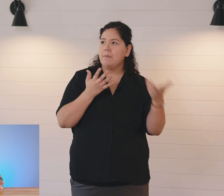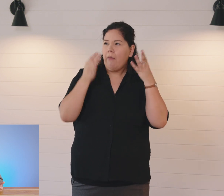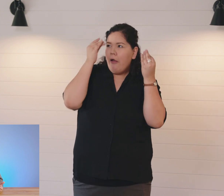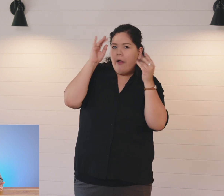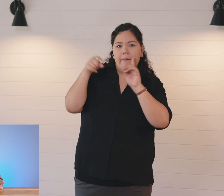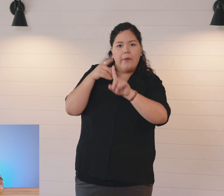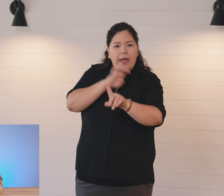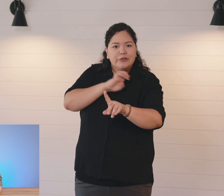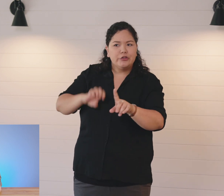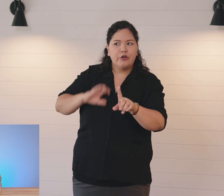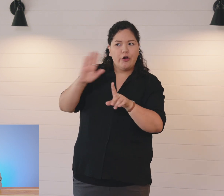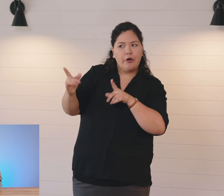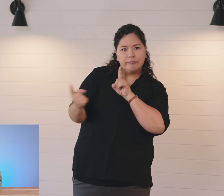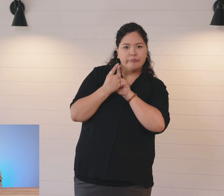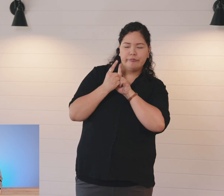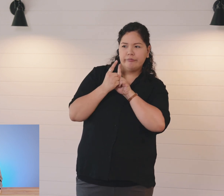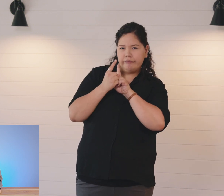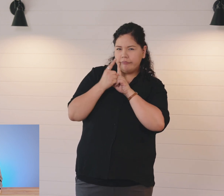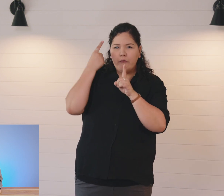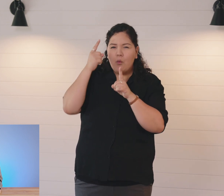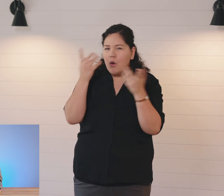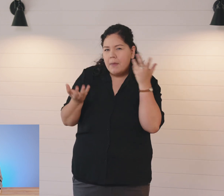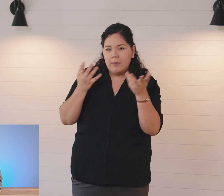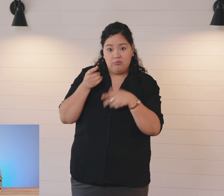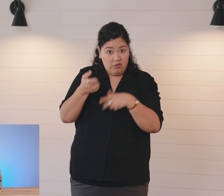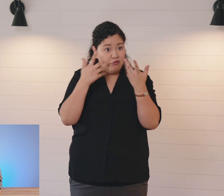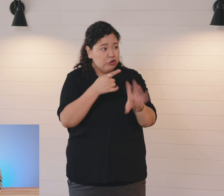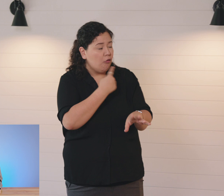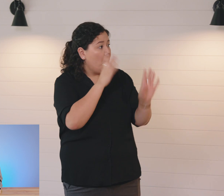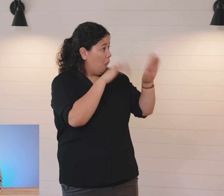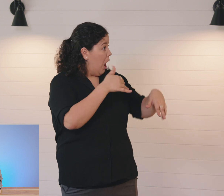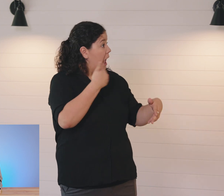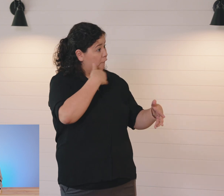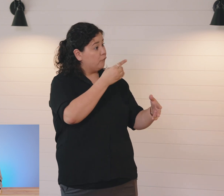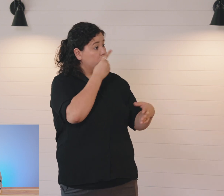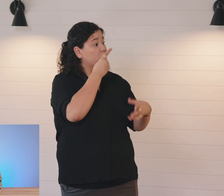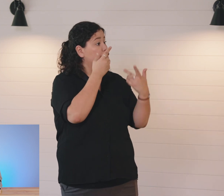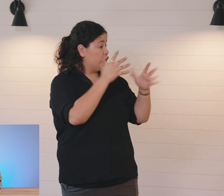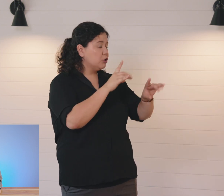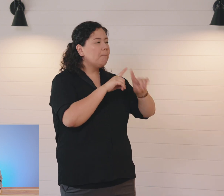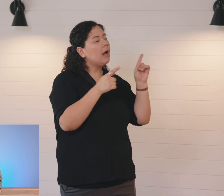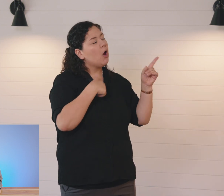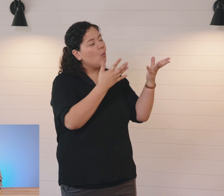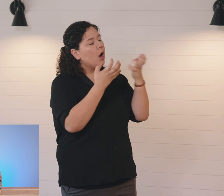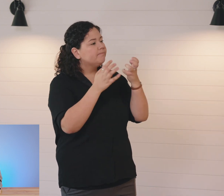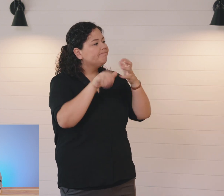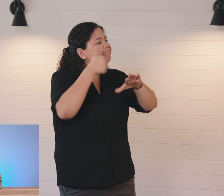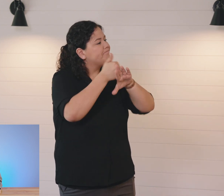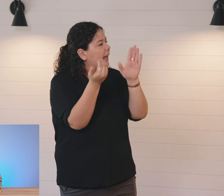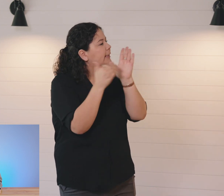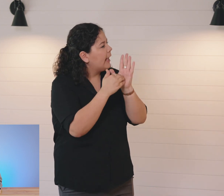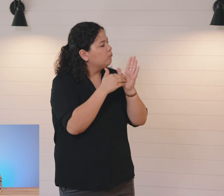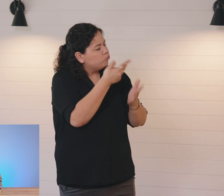Esther's going to ask him. She had already said, listen, I've had this first banquet, but my request is that tomorrow you guys will come